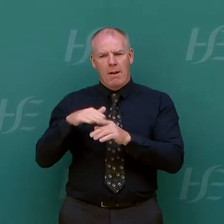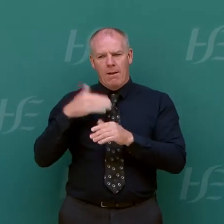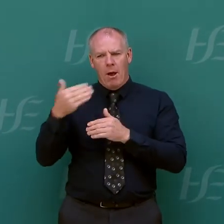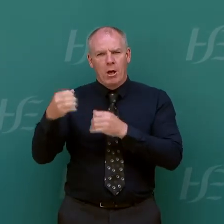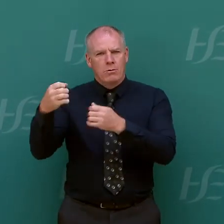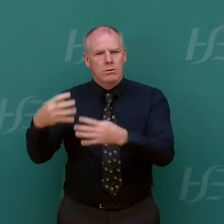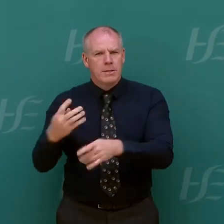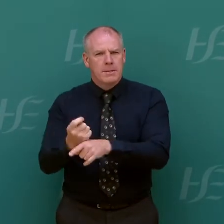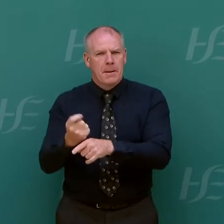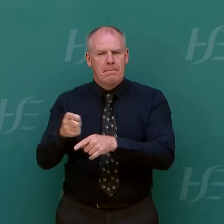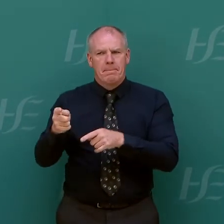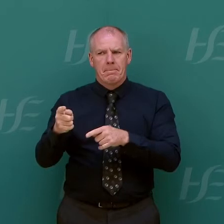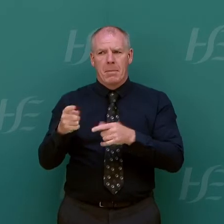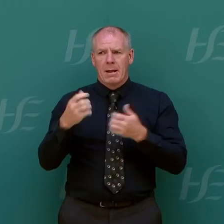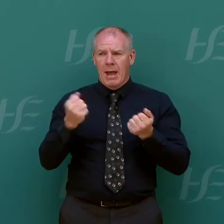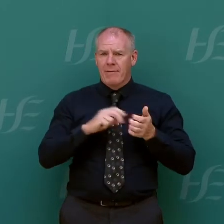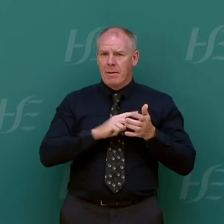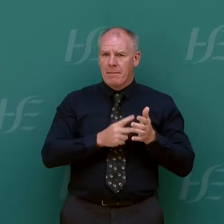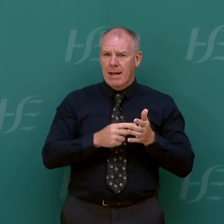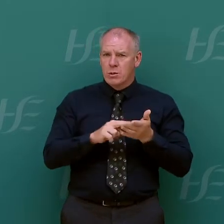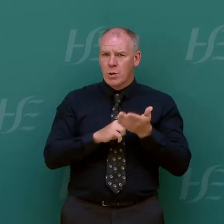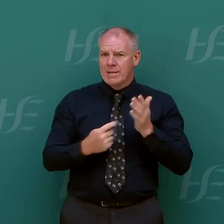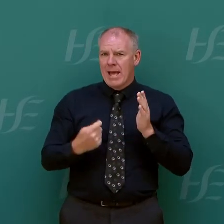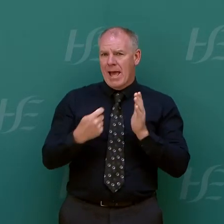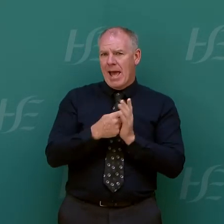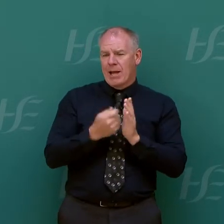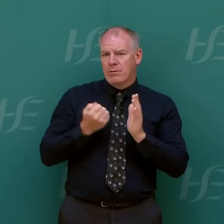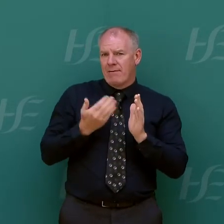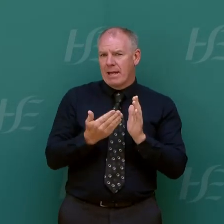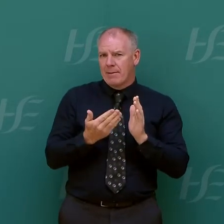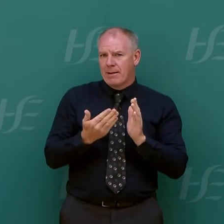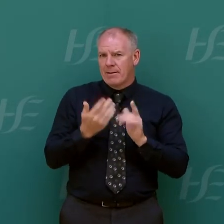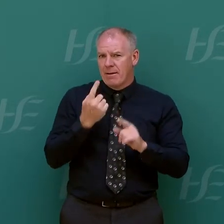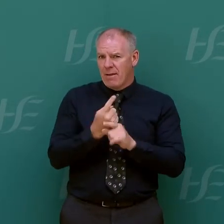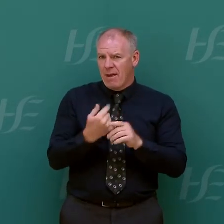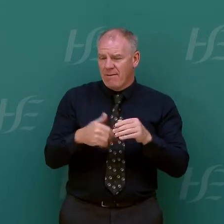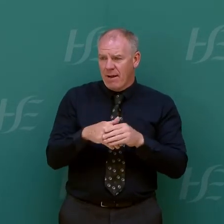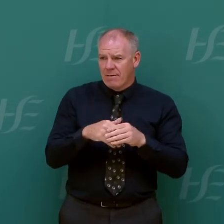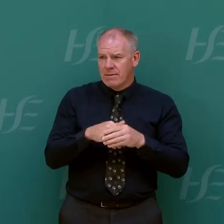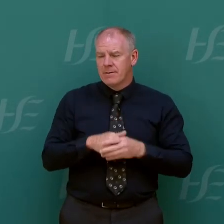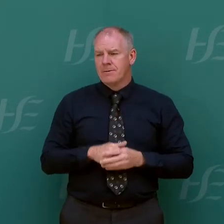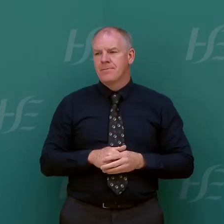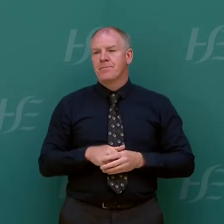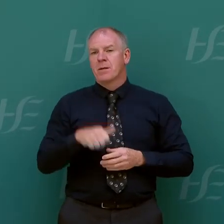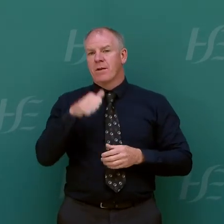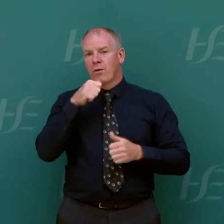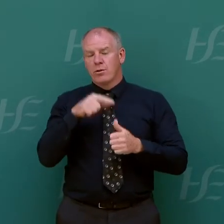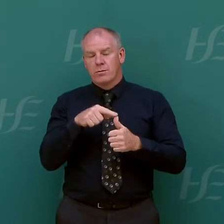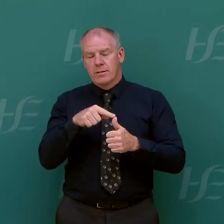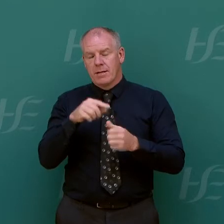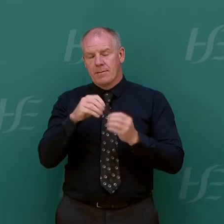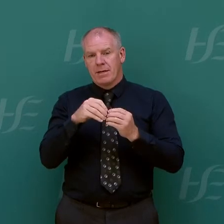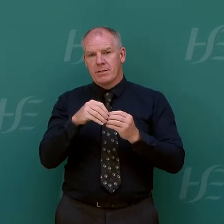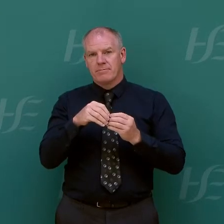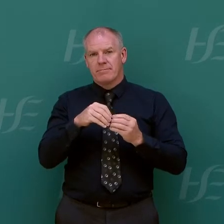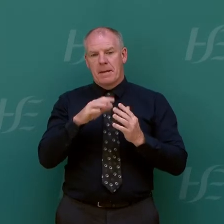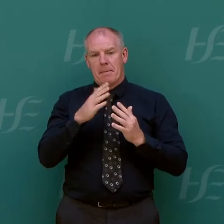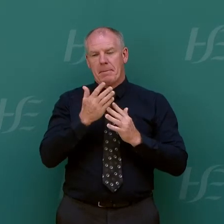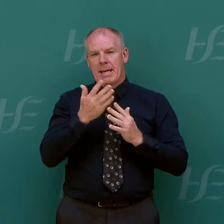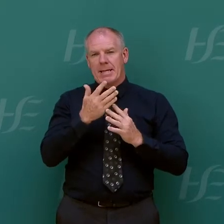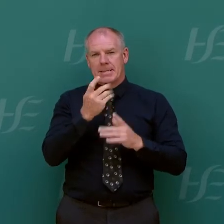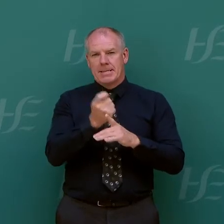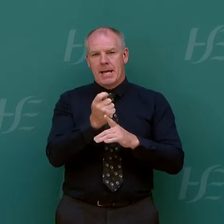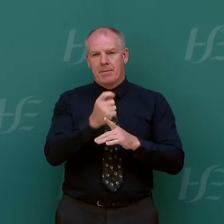And also, are there any plans to use the additional capacity that is clearly there? Yeah, so on the first one, I described our mean time, which is